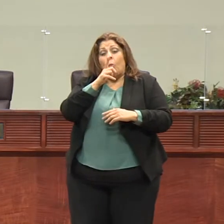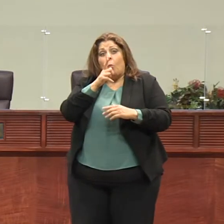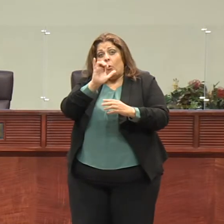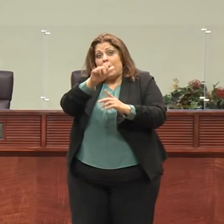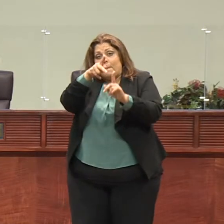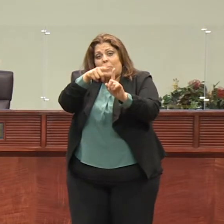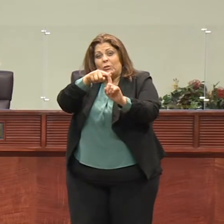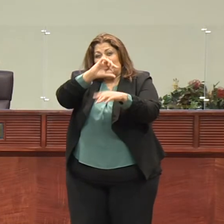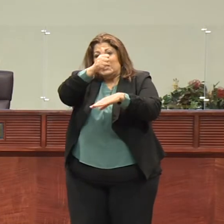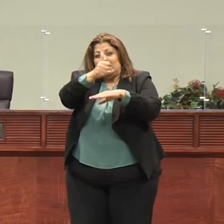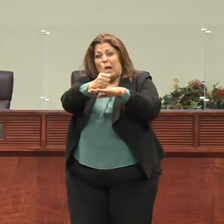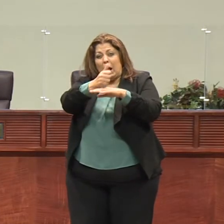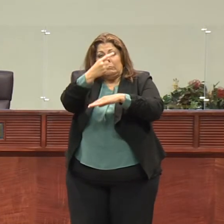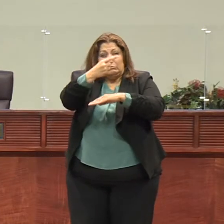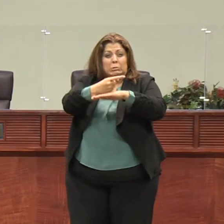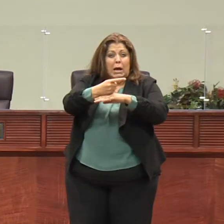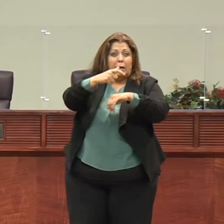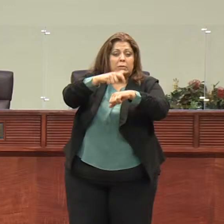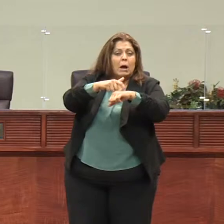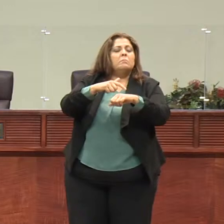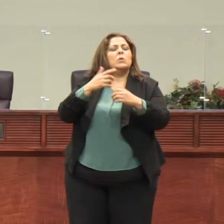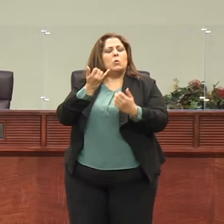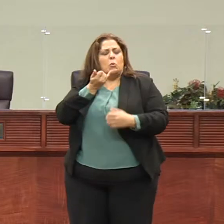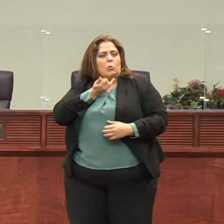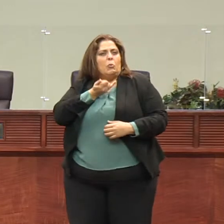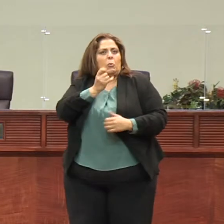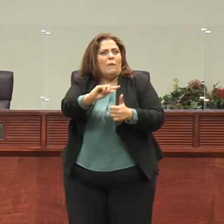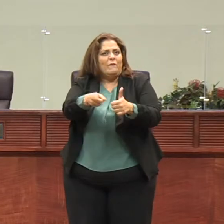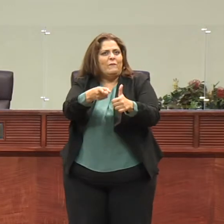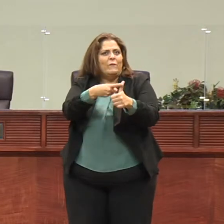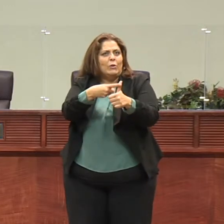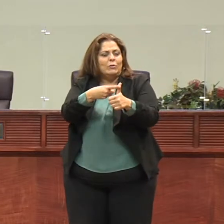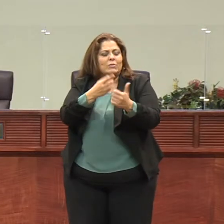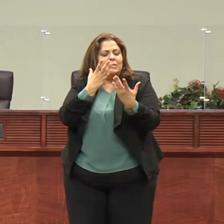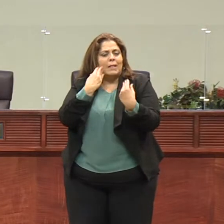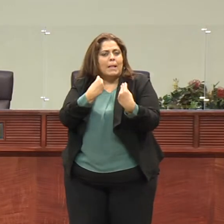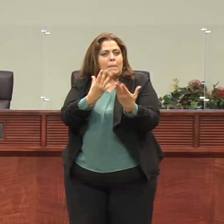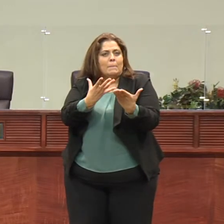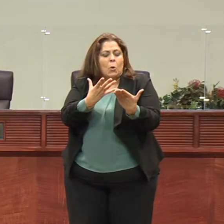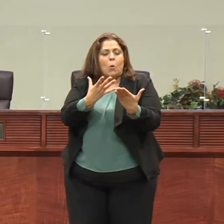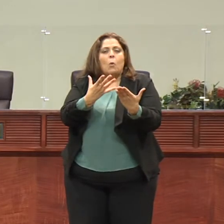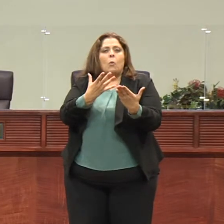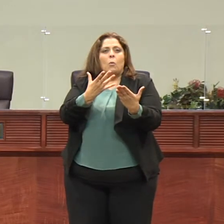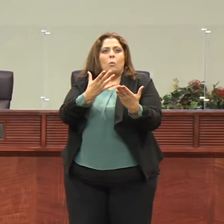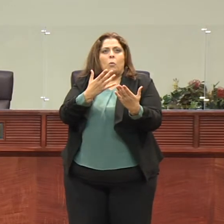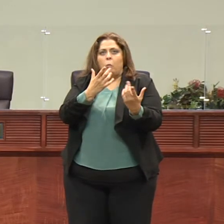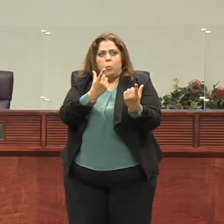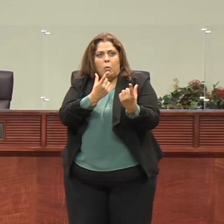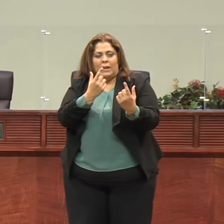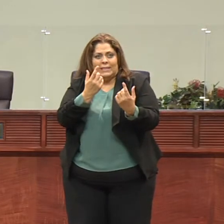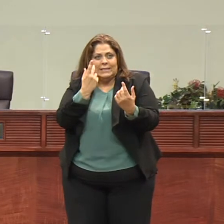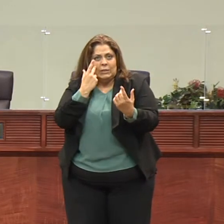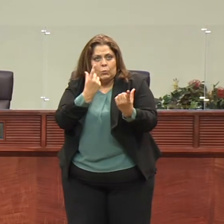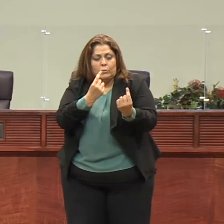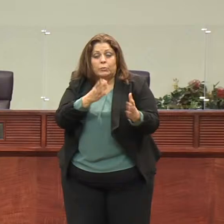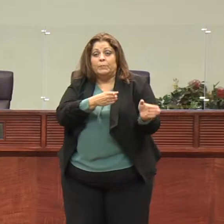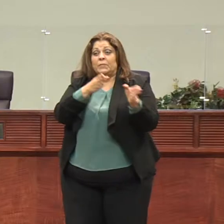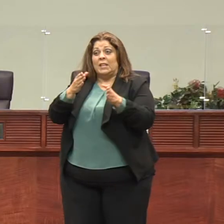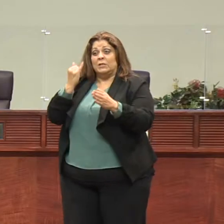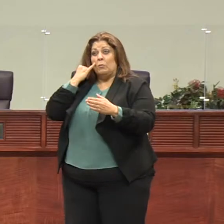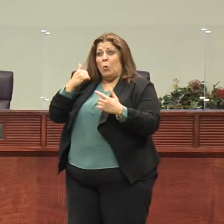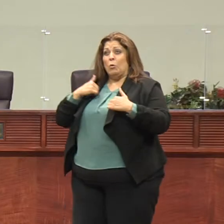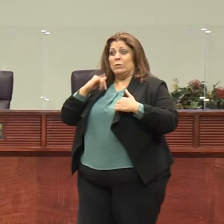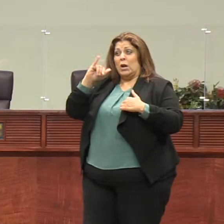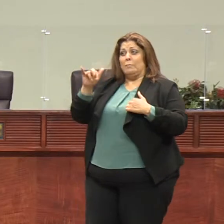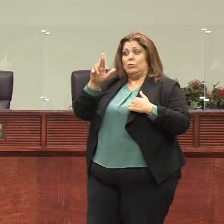is. If you are a juror, call the jury room and let them know that you've tested positive in the last 14